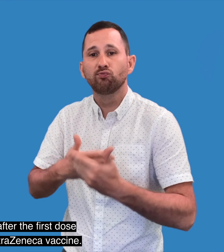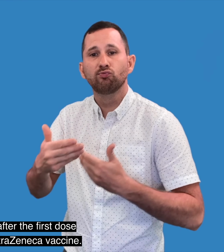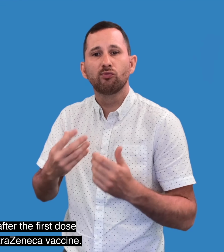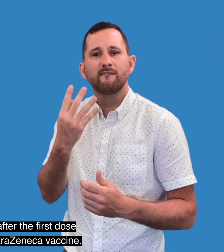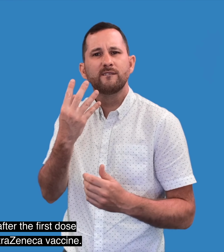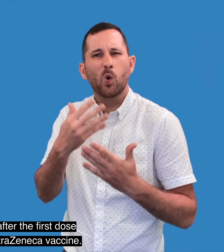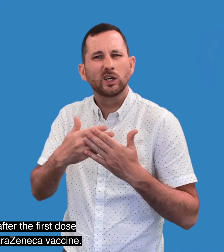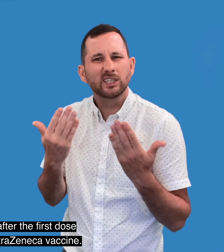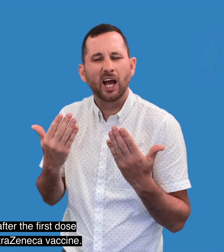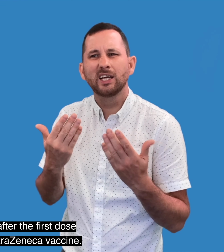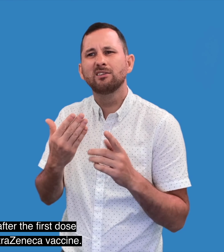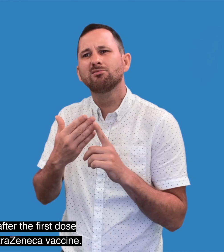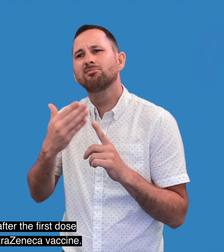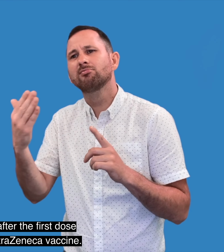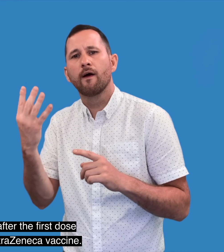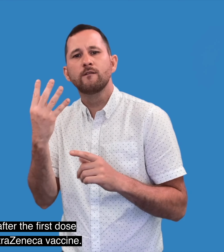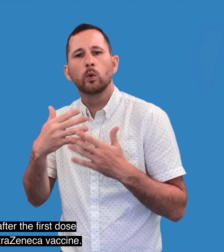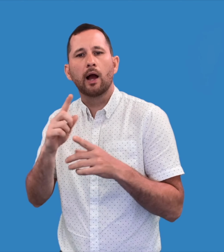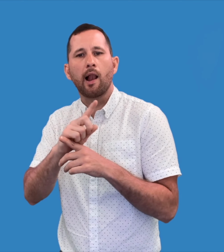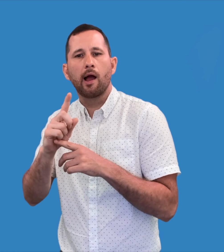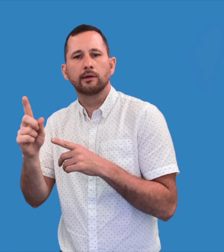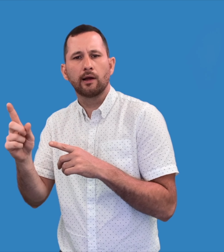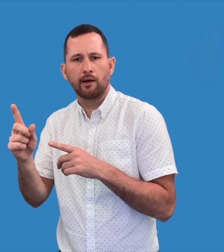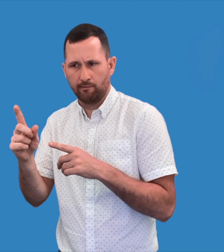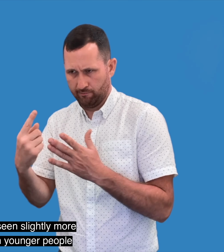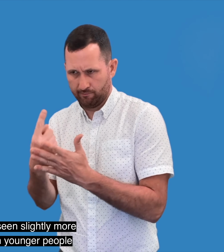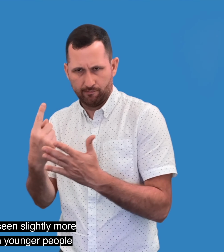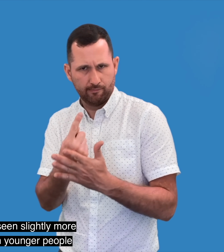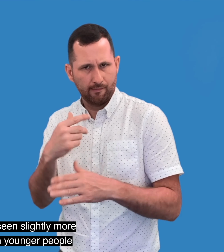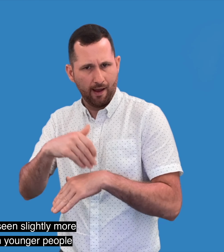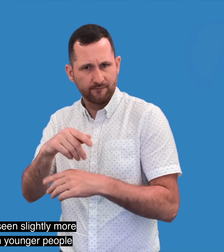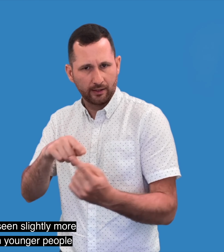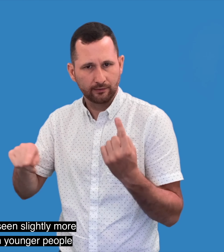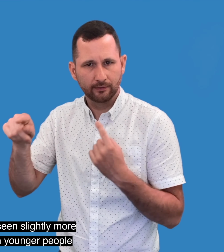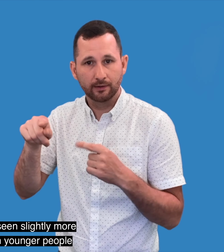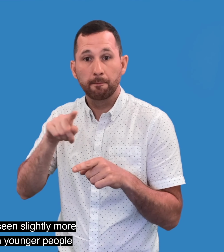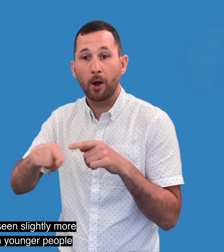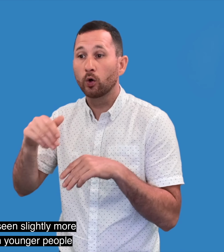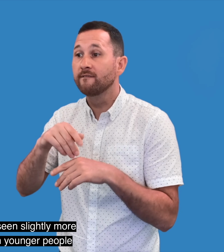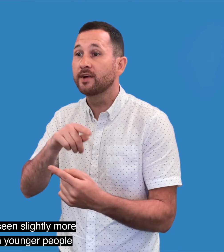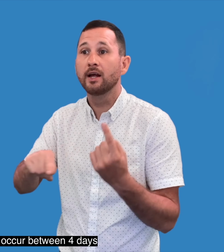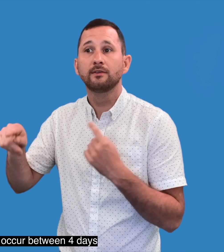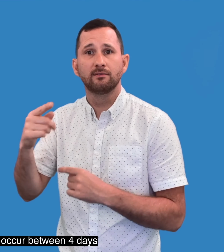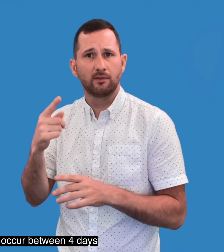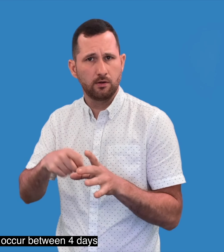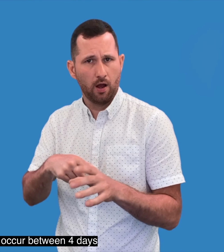of Astrazeneca vaccine. This is seen slightly more often in young people and tends to occur between